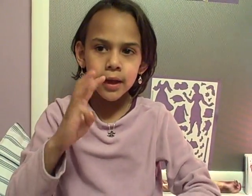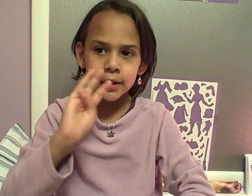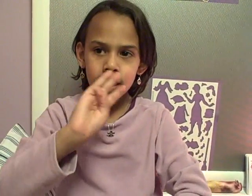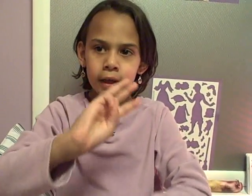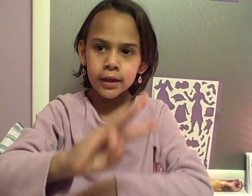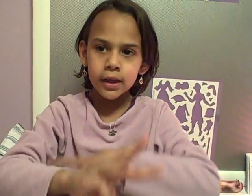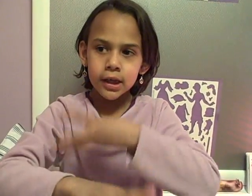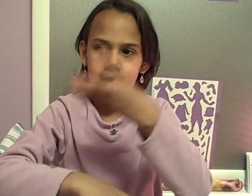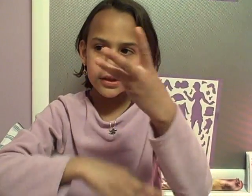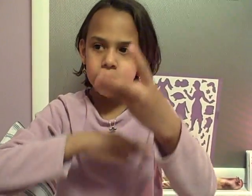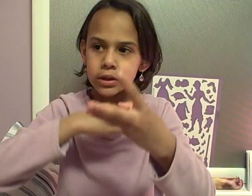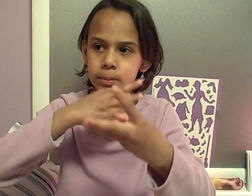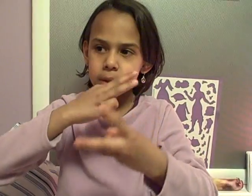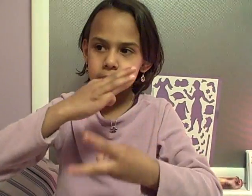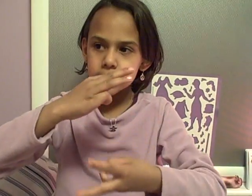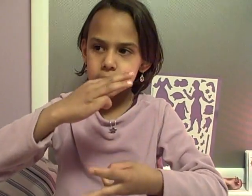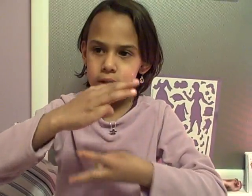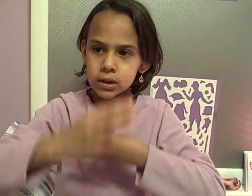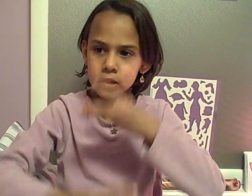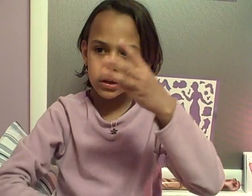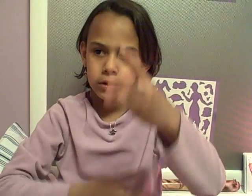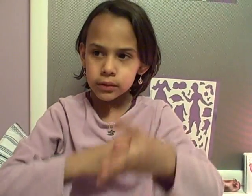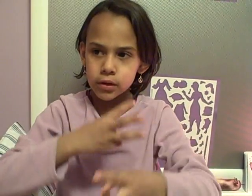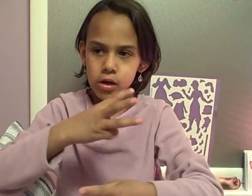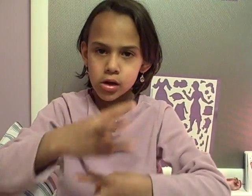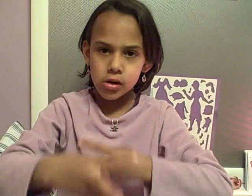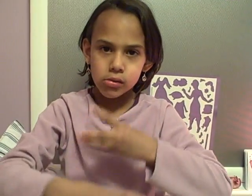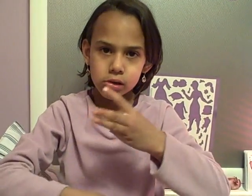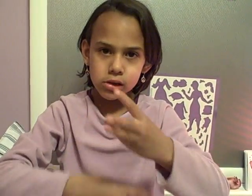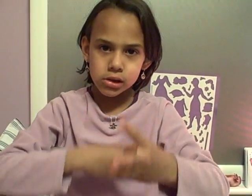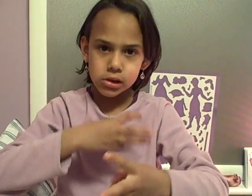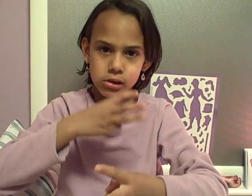And I think to myself, what a